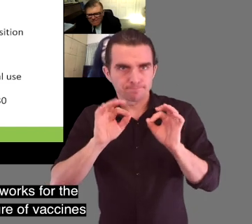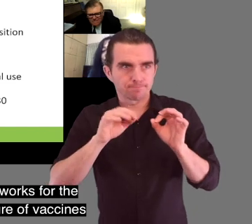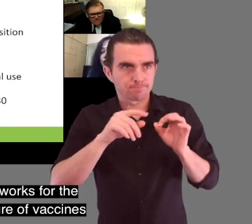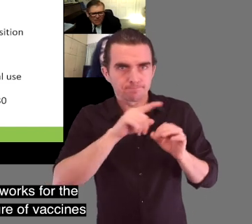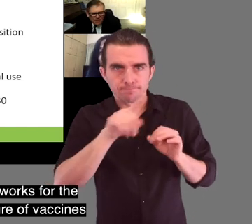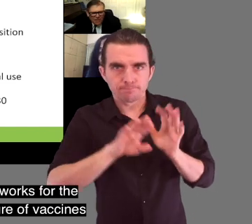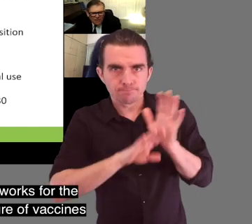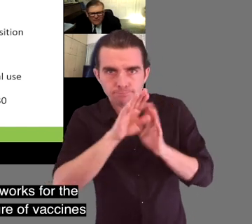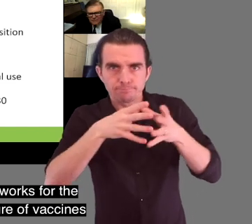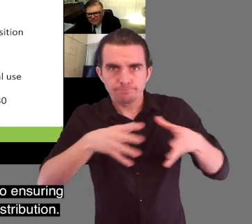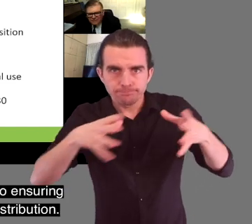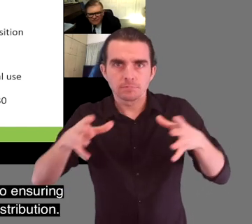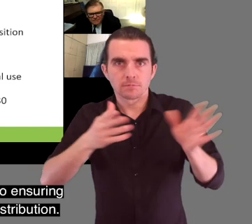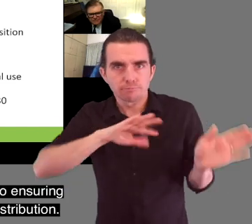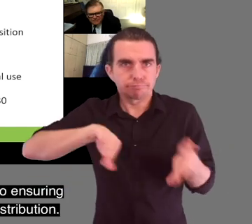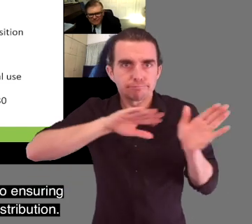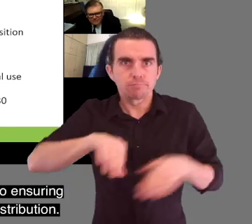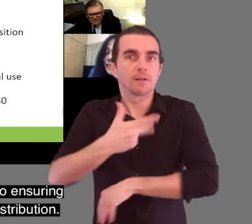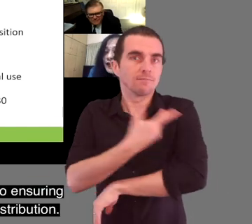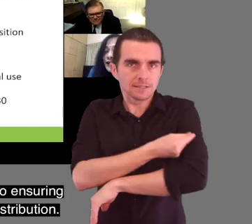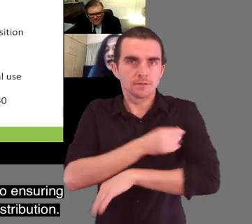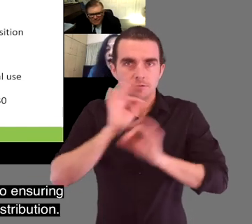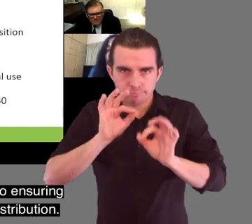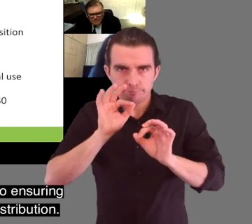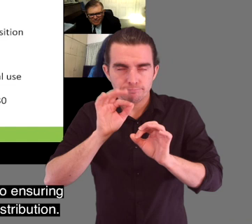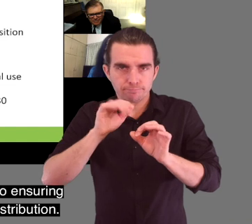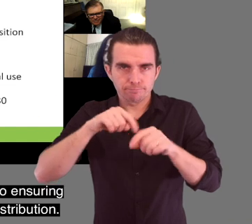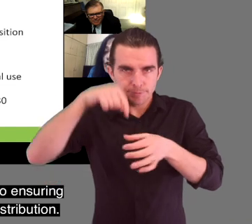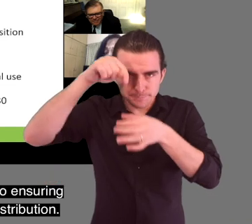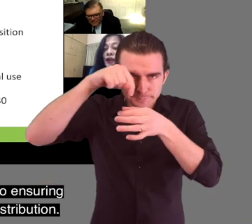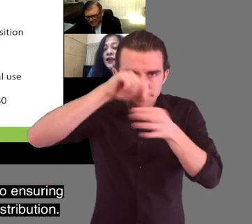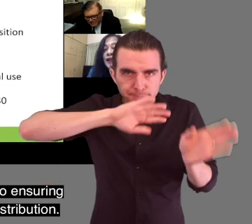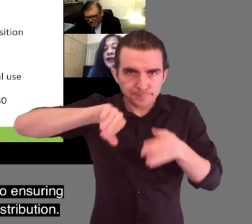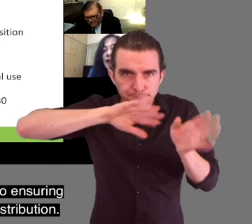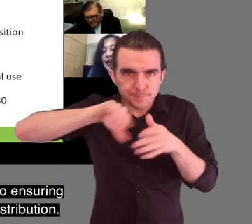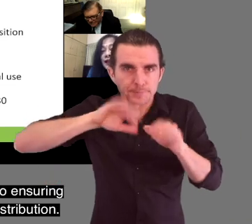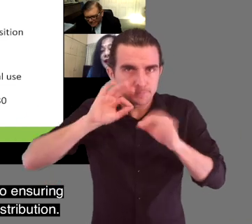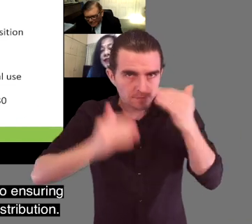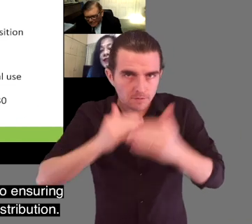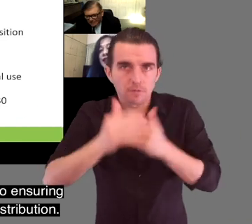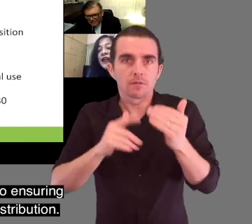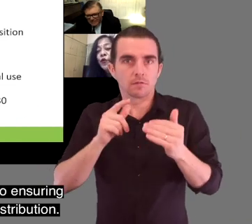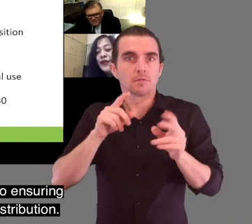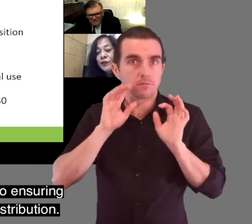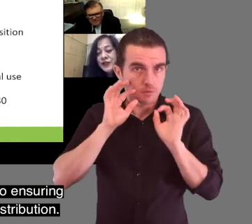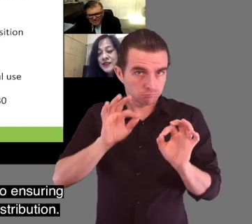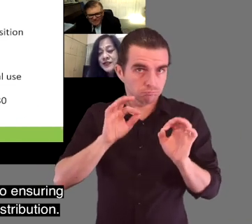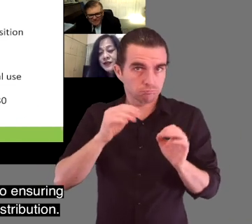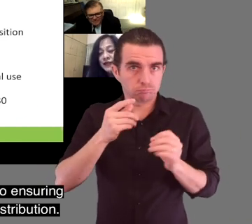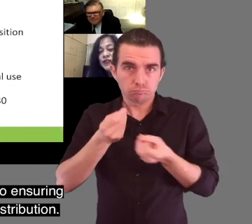and manufacture of vaccines, and also sharing and also ensuring that there is